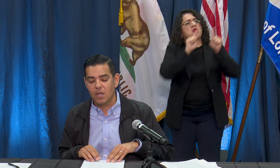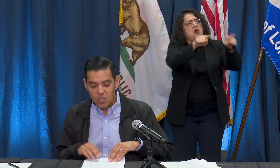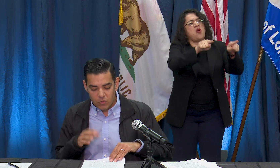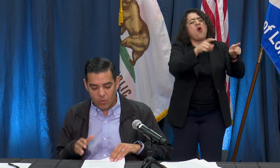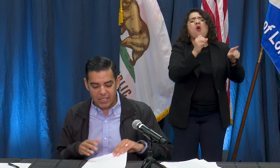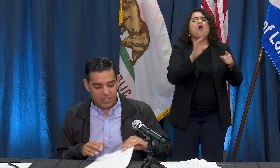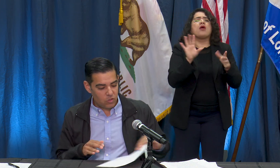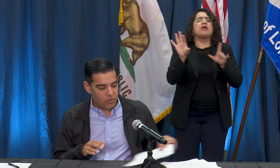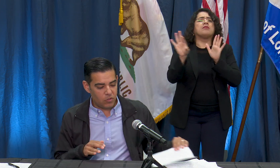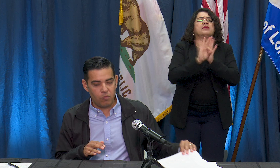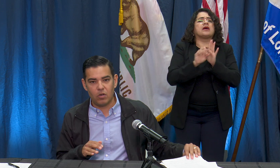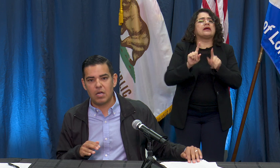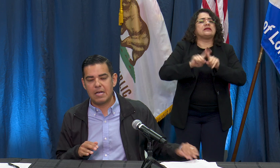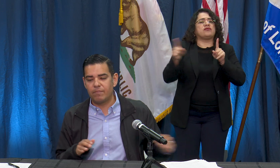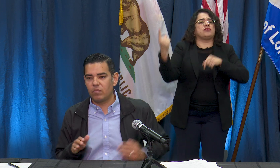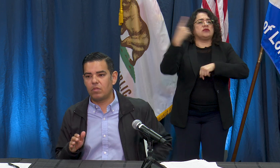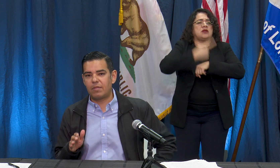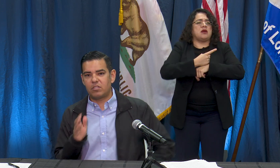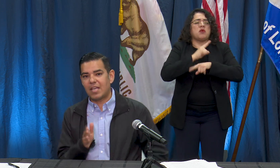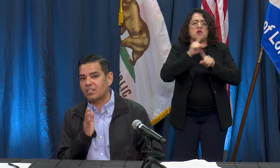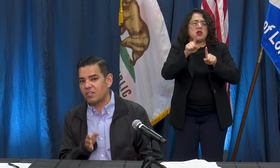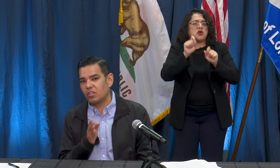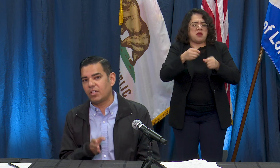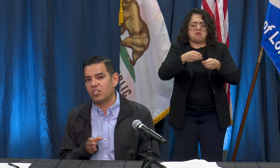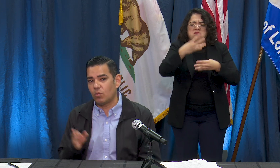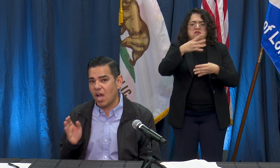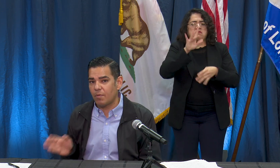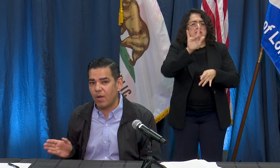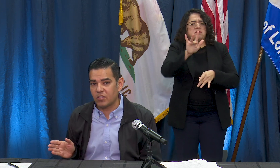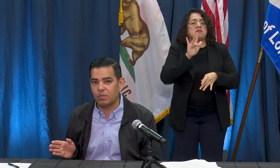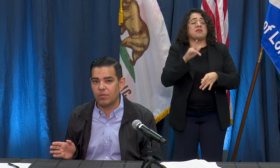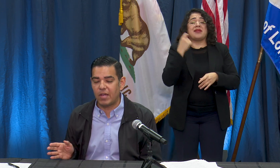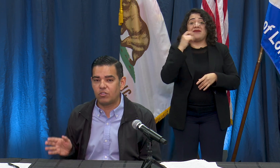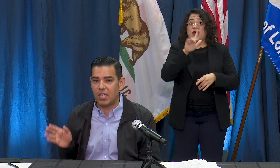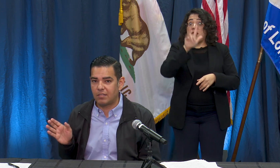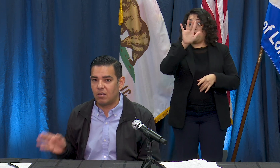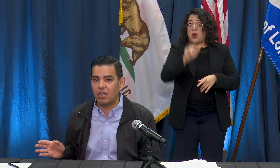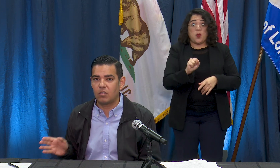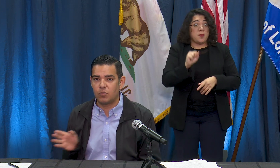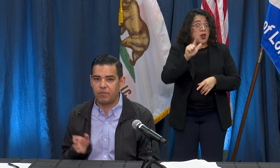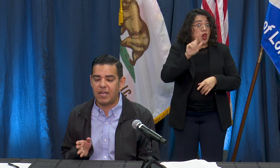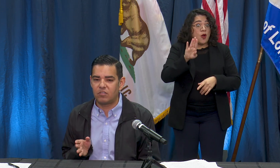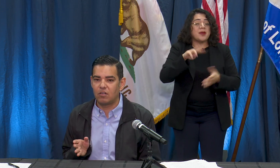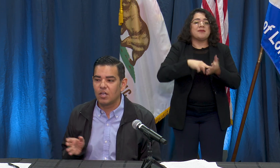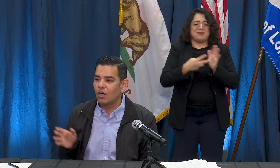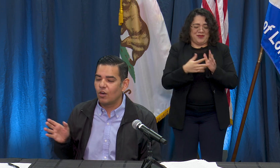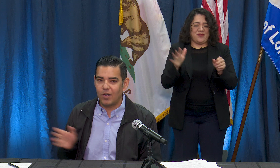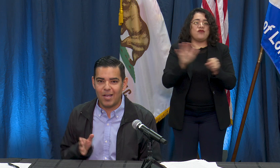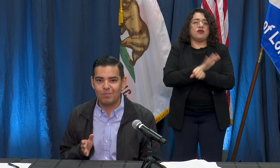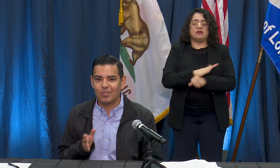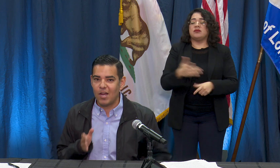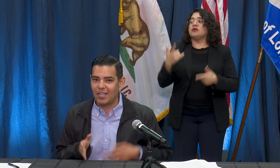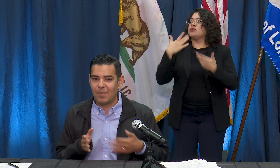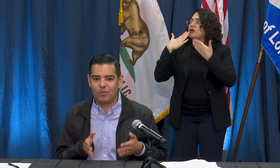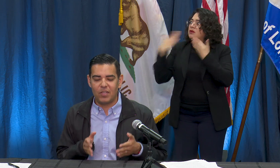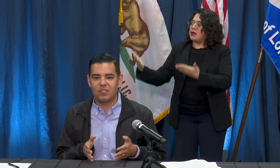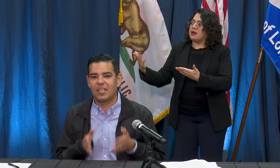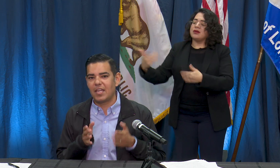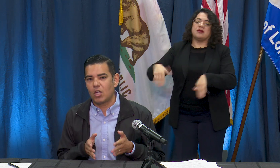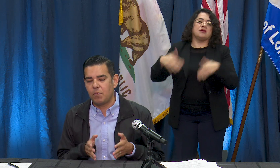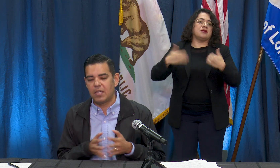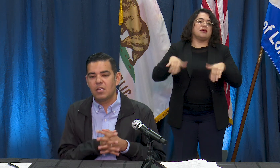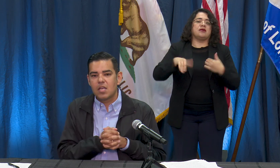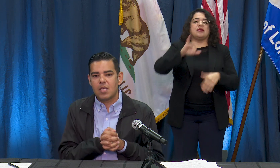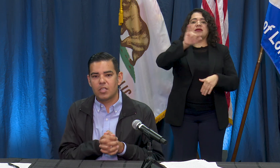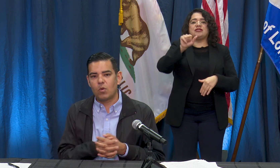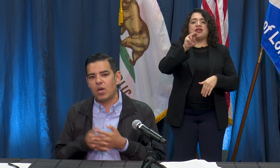bar. So I want to again turn this over. That testing location would not have been possible without Janice Hahn, our supervisor. Her and I had been talking about this and